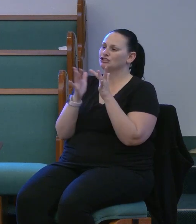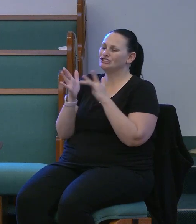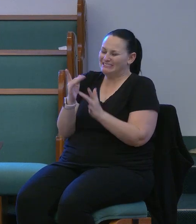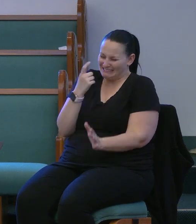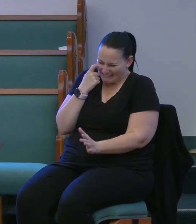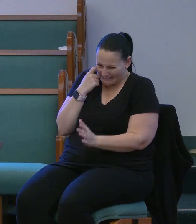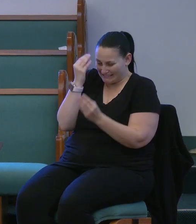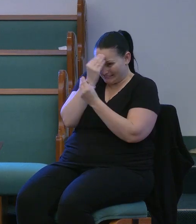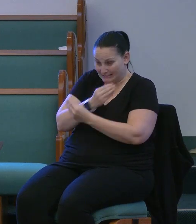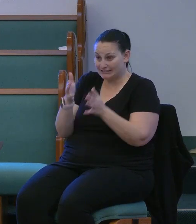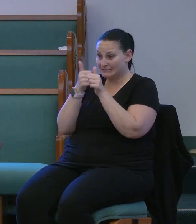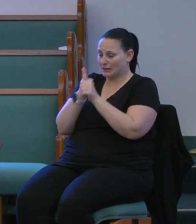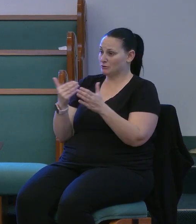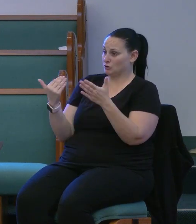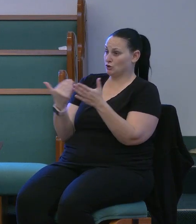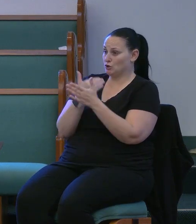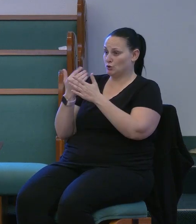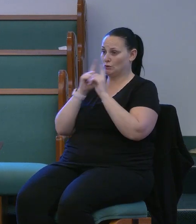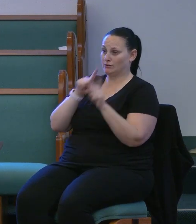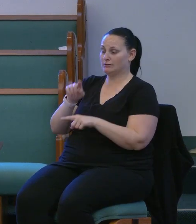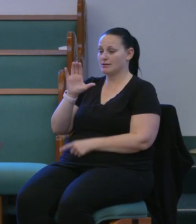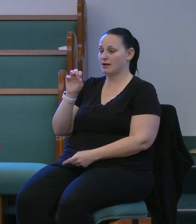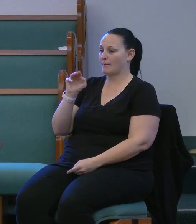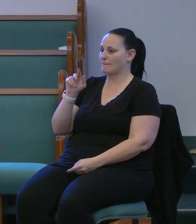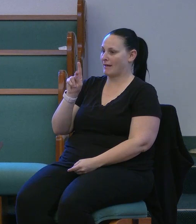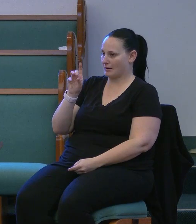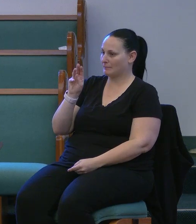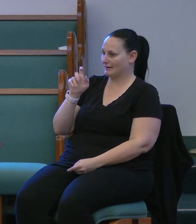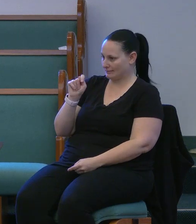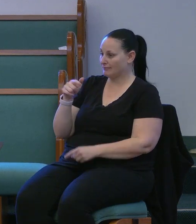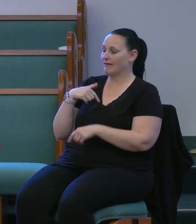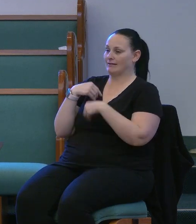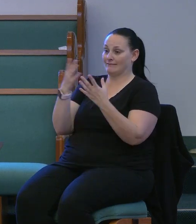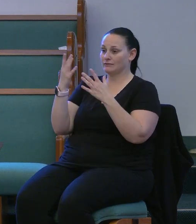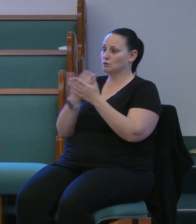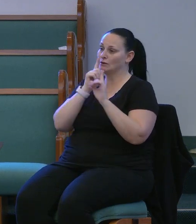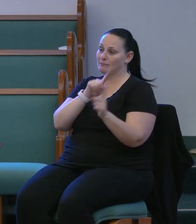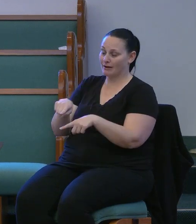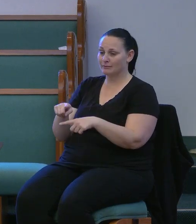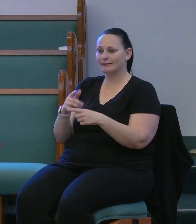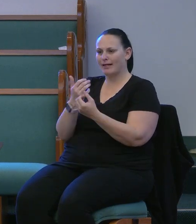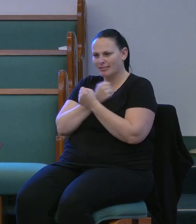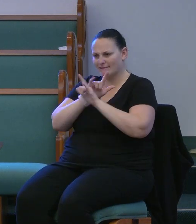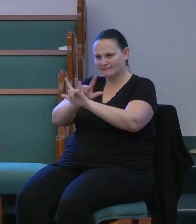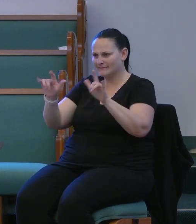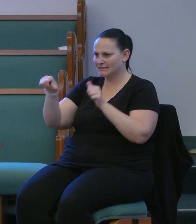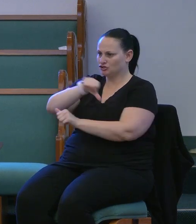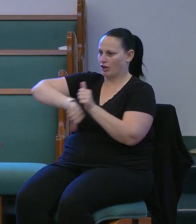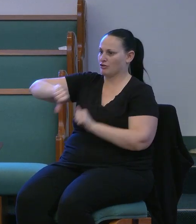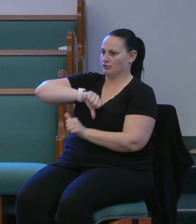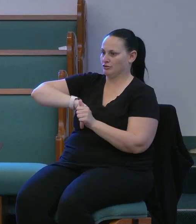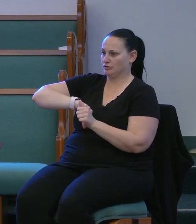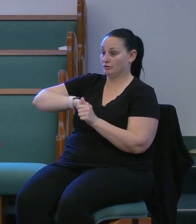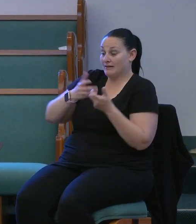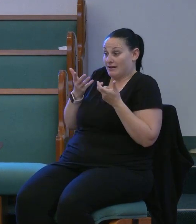just given the disciples the new commandment. I give you a new commandment. Love one another. After